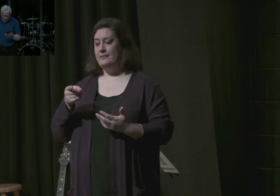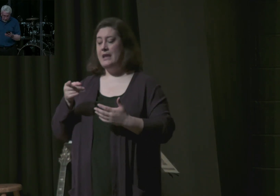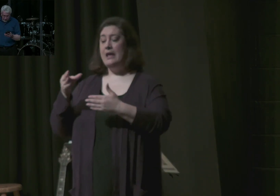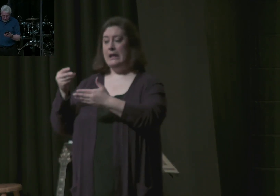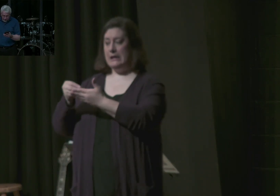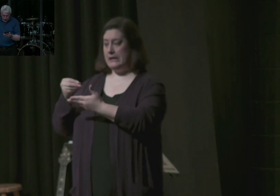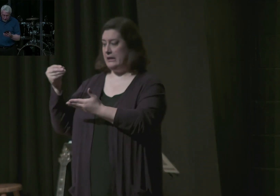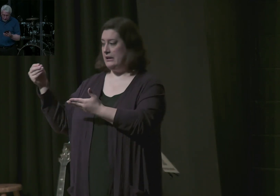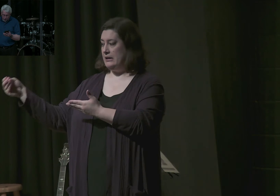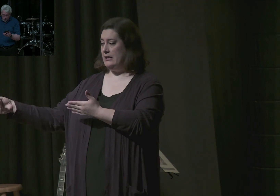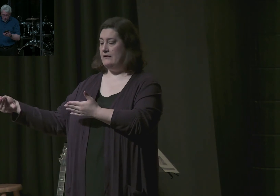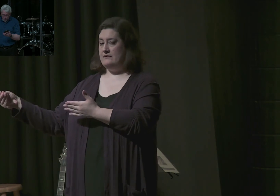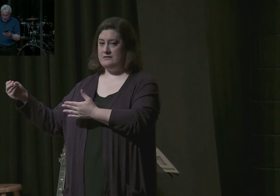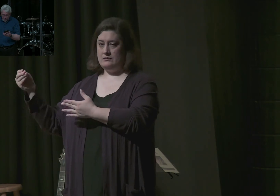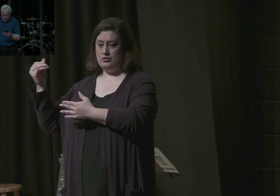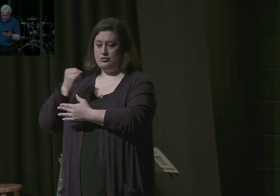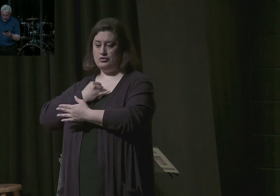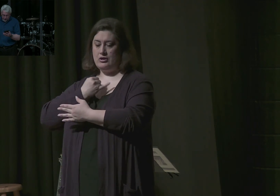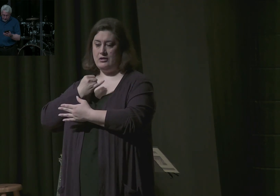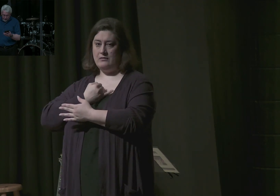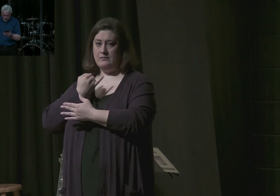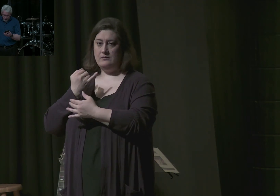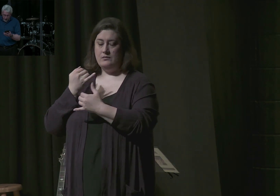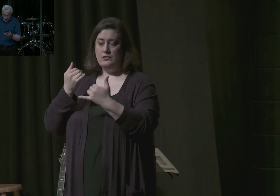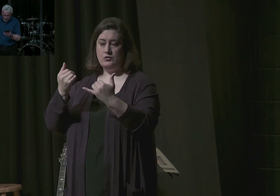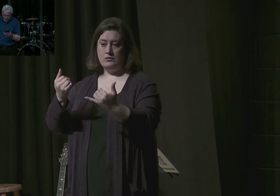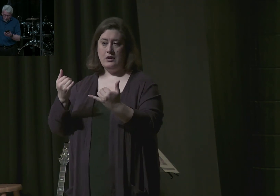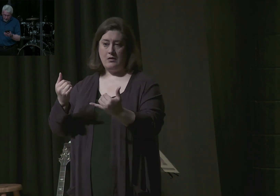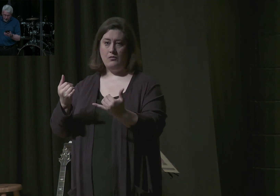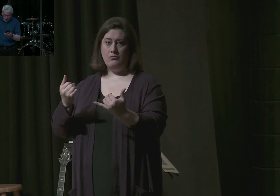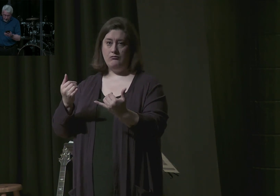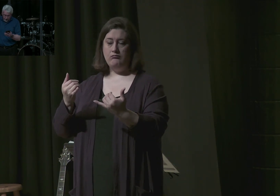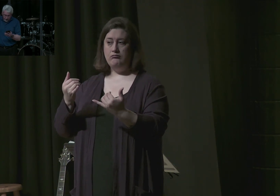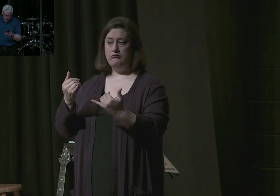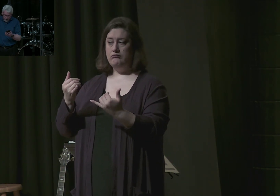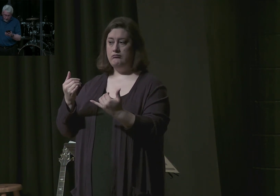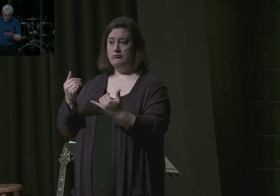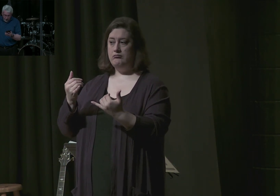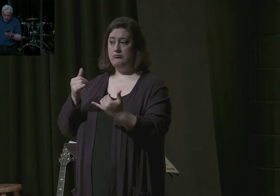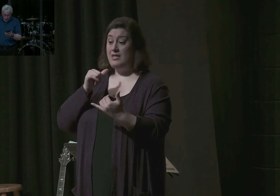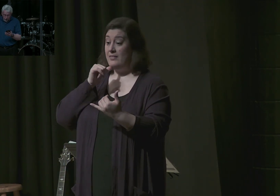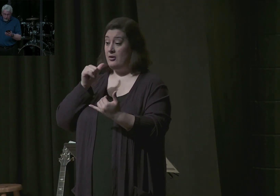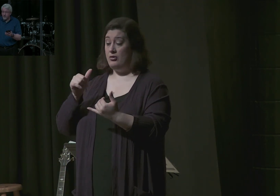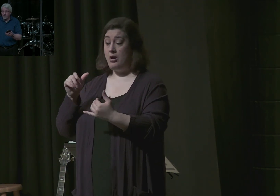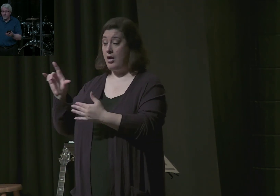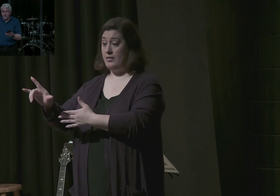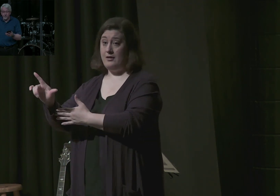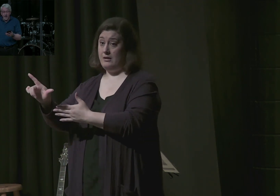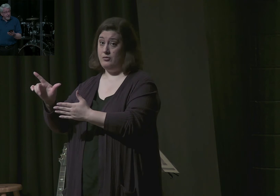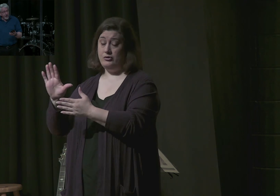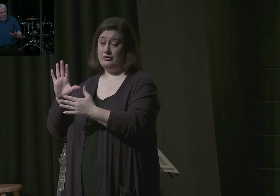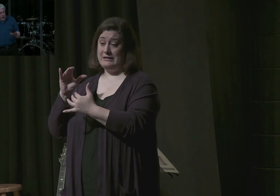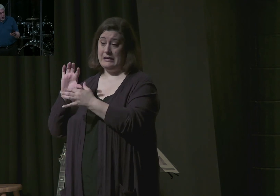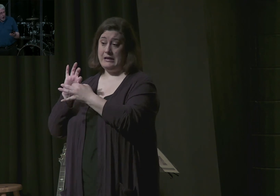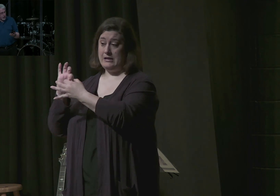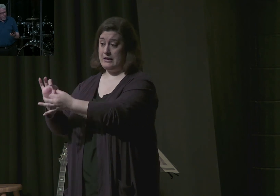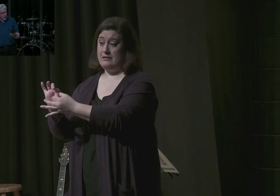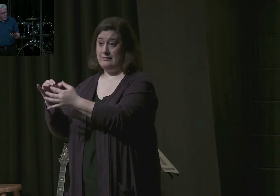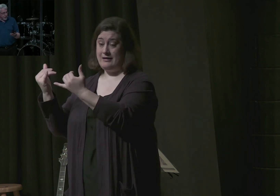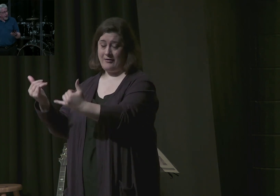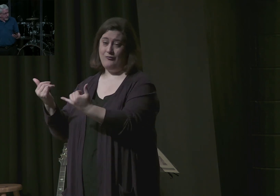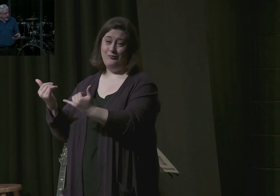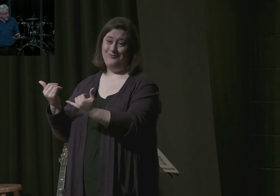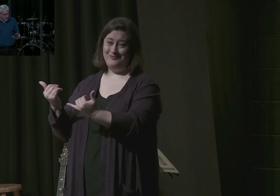divides his herd, gives Jacob's portion to his sons, thus excluding them from the count. In other words, they are no